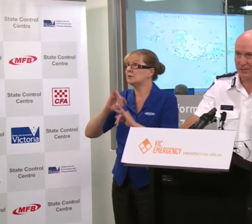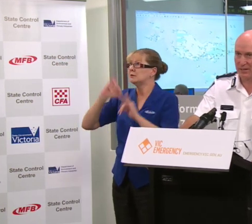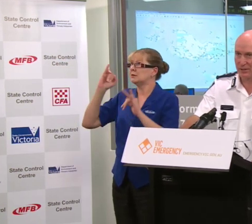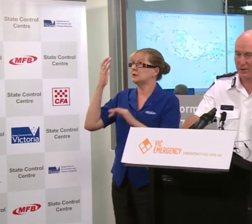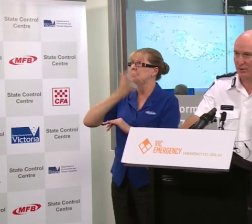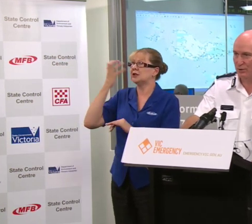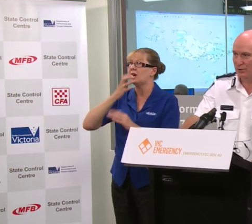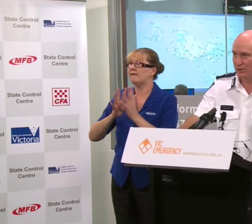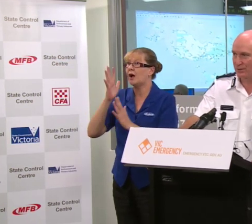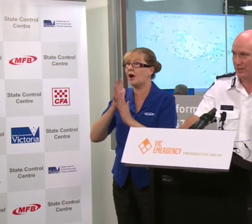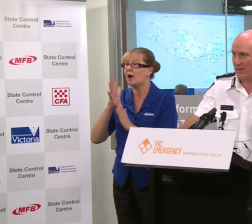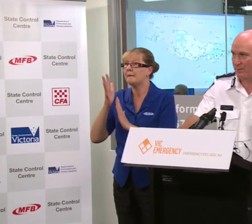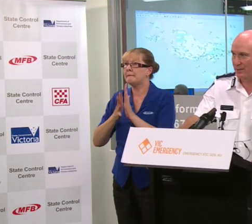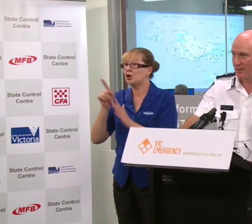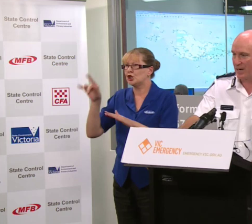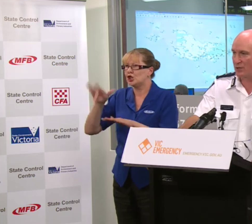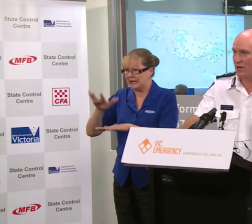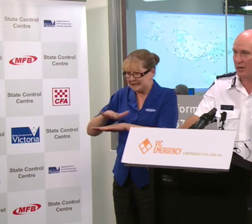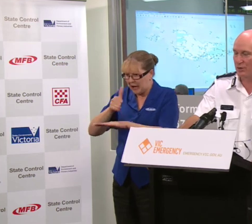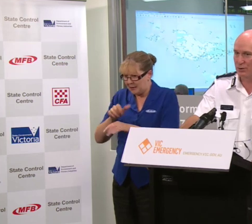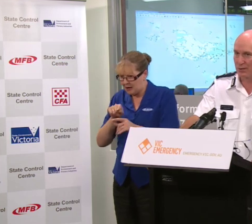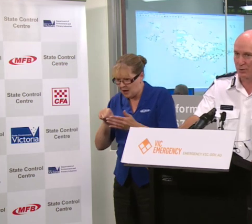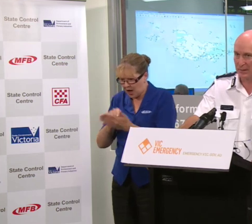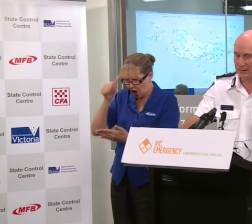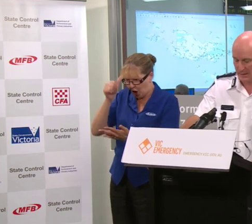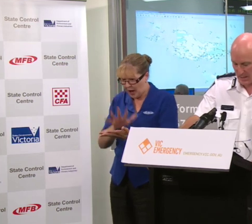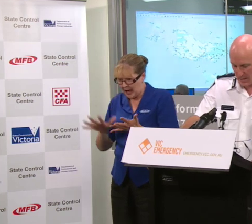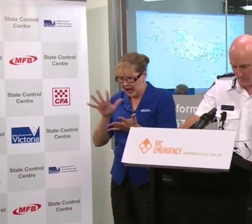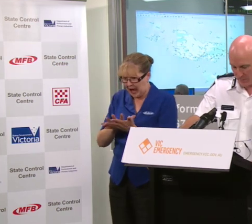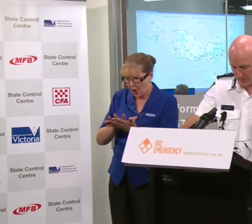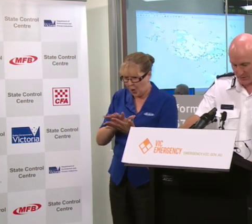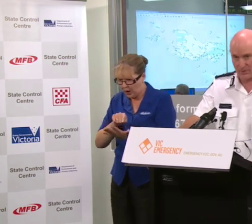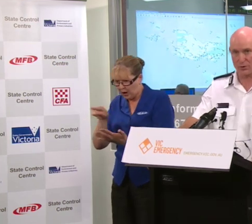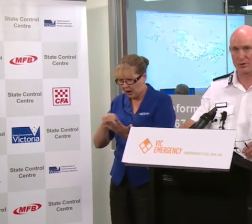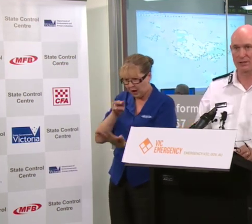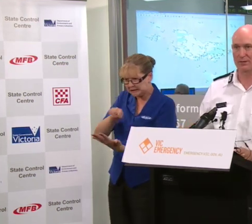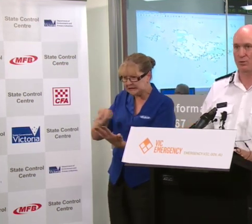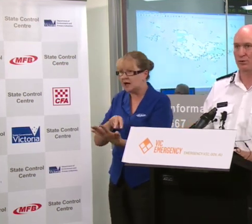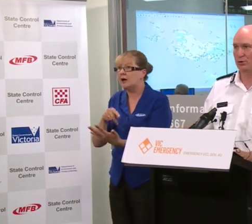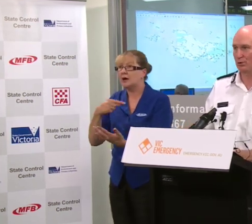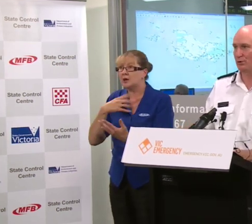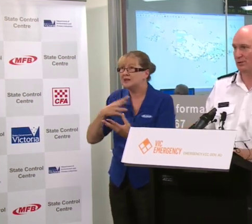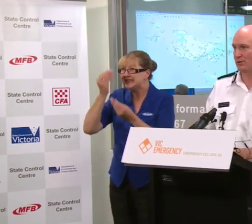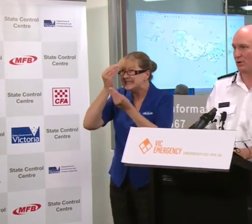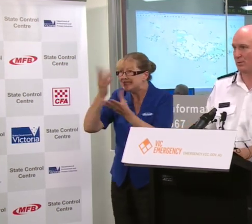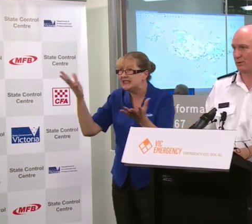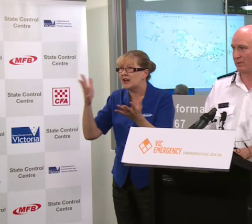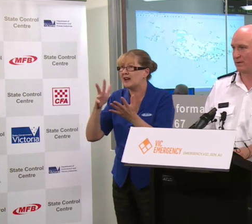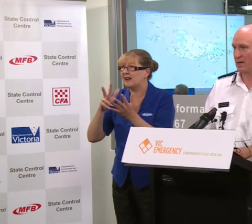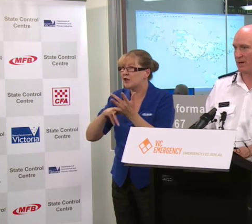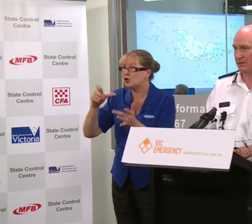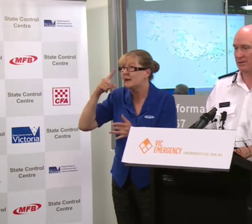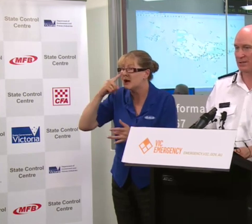a fair chance that you haven't used it, set it up, and actually know how to use it correctly. My message to Victorians, if you want to use these types